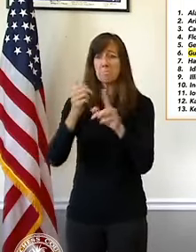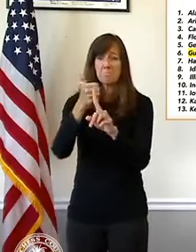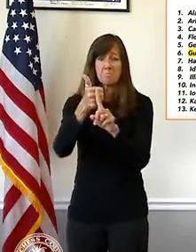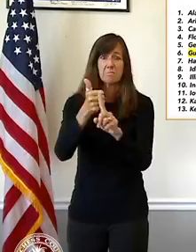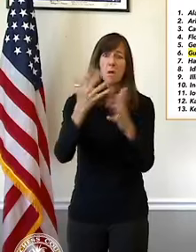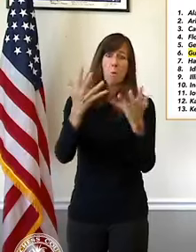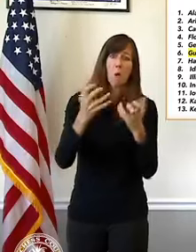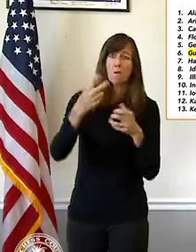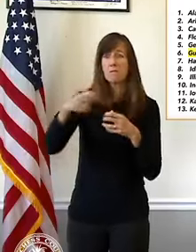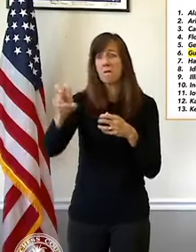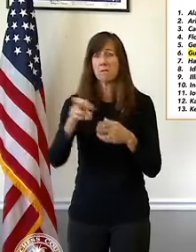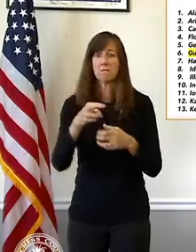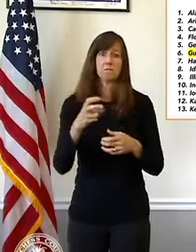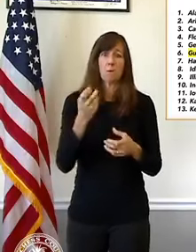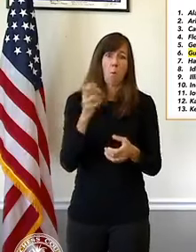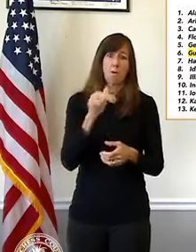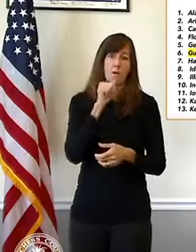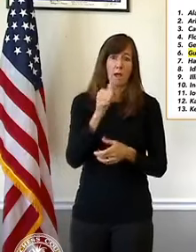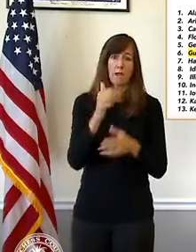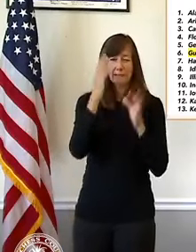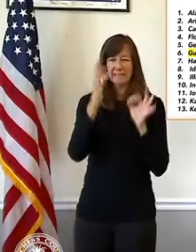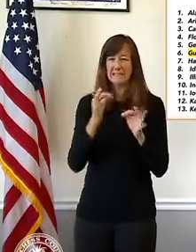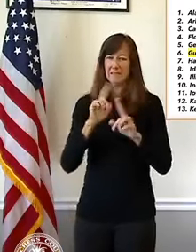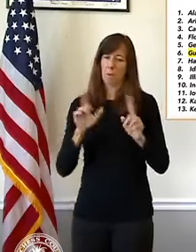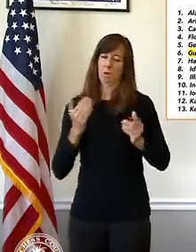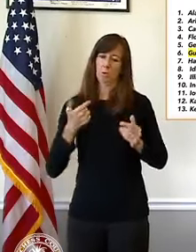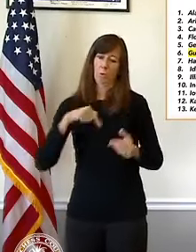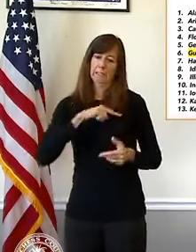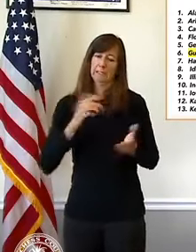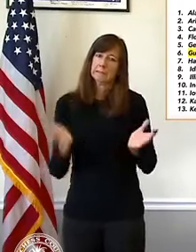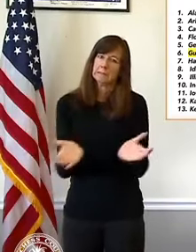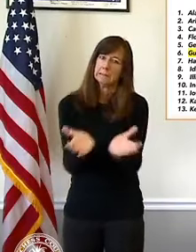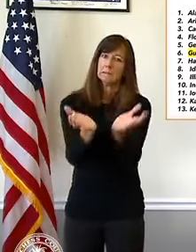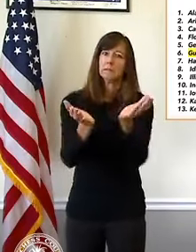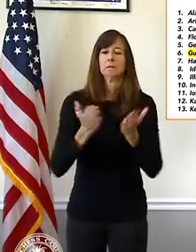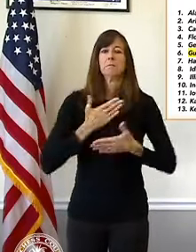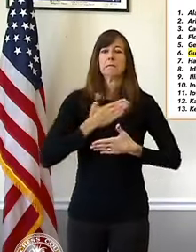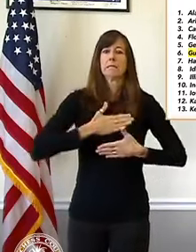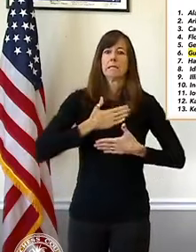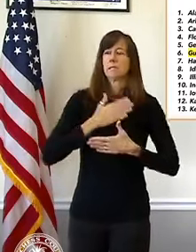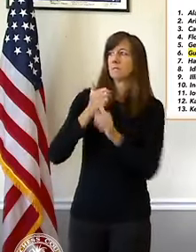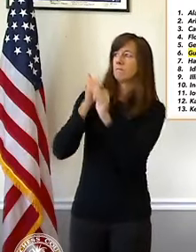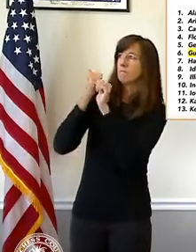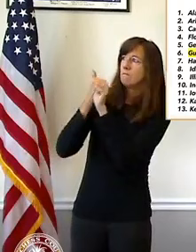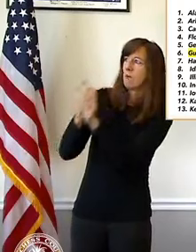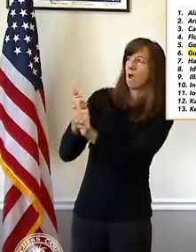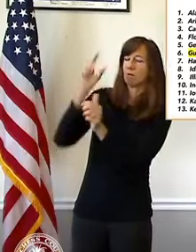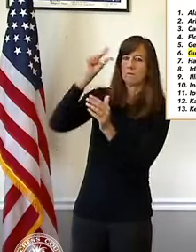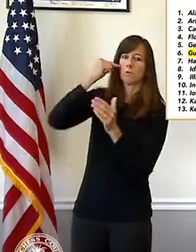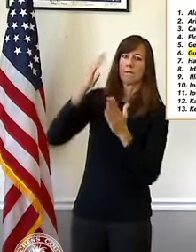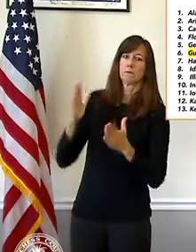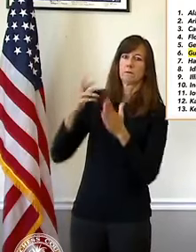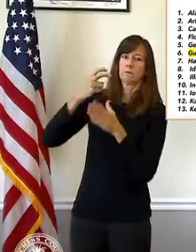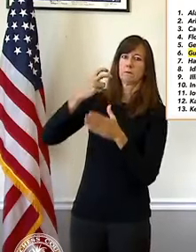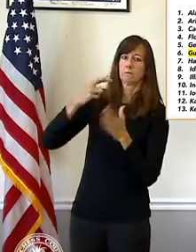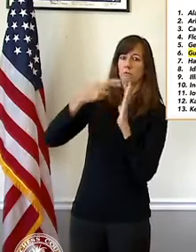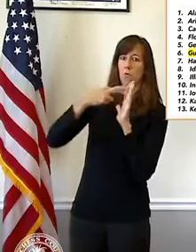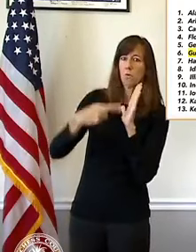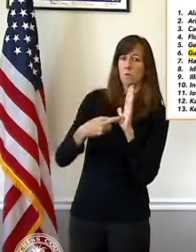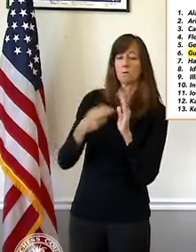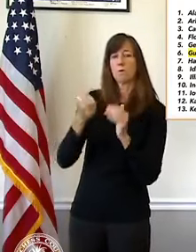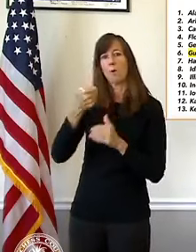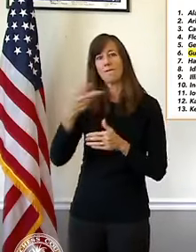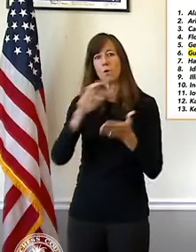travel advisory guidance. Several locations, several states were taken off the list, and we have a new territory on the